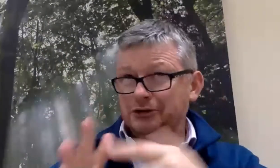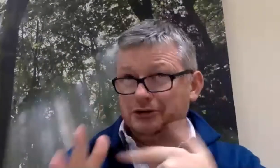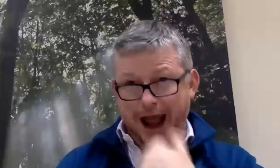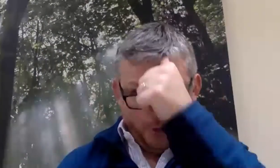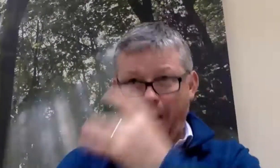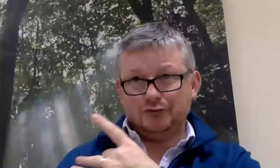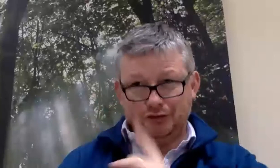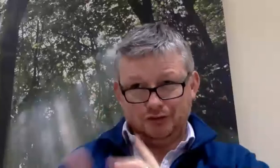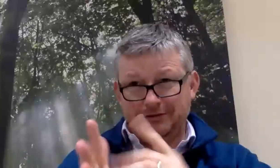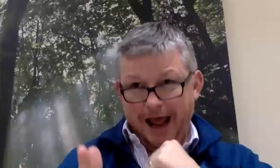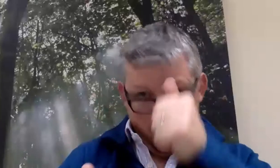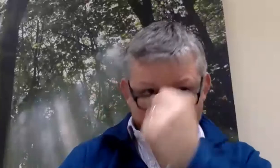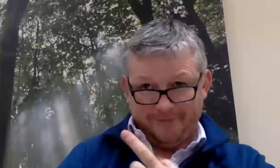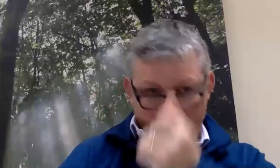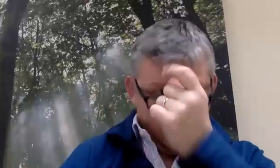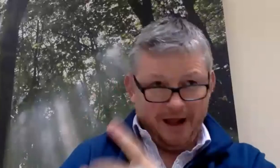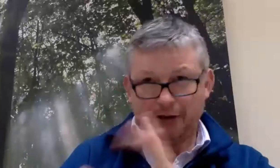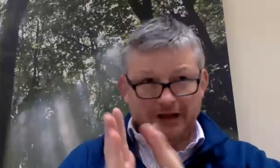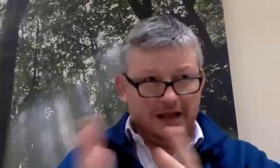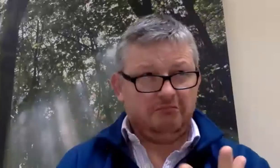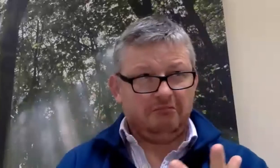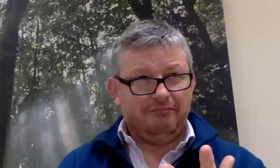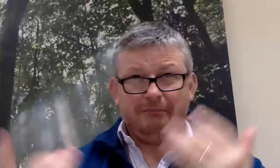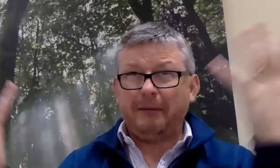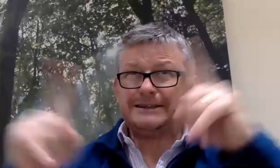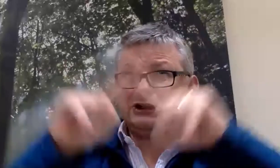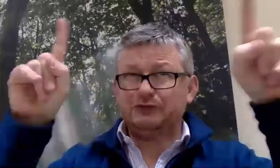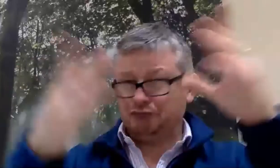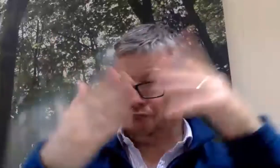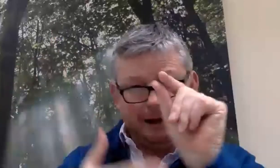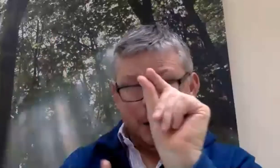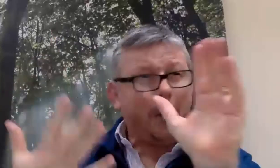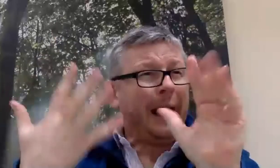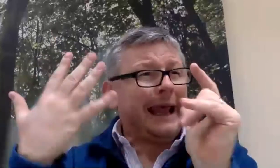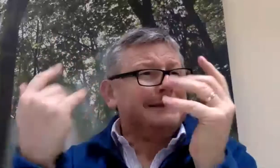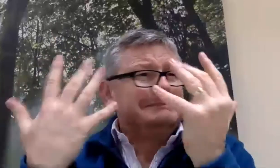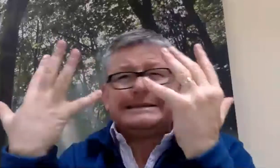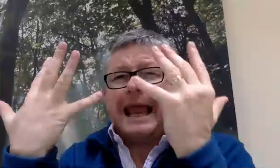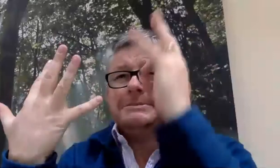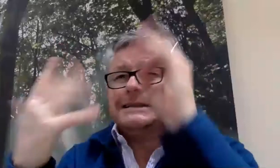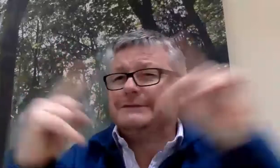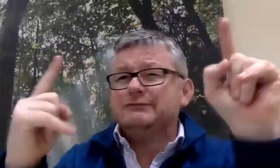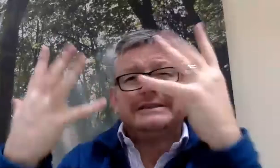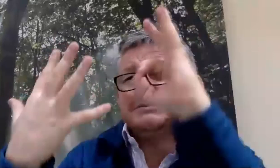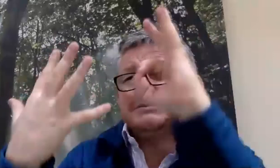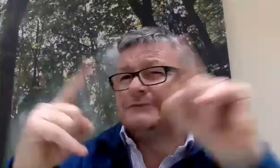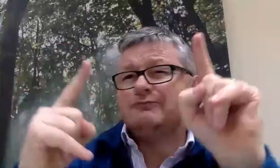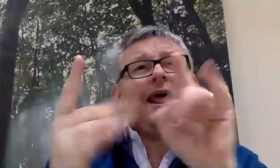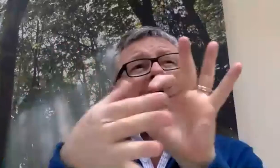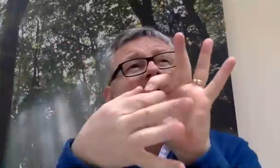of your comment about Ireland, I mean, there isn't such a huge difference. There are